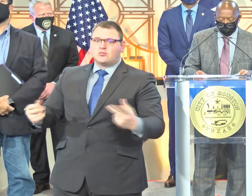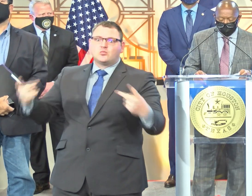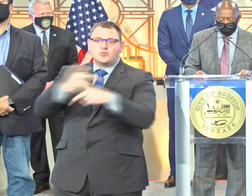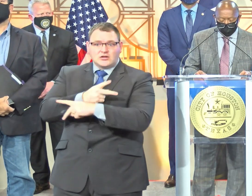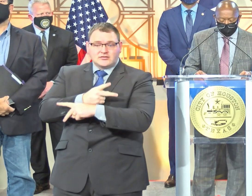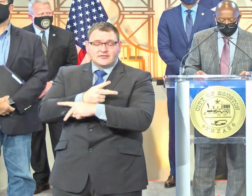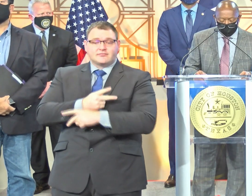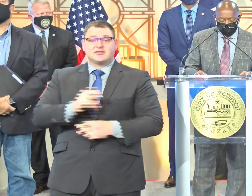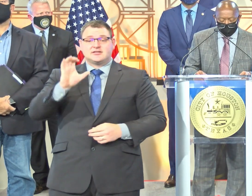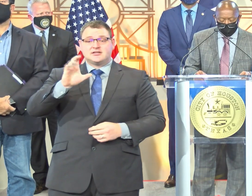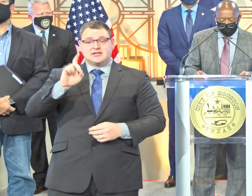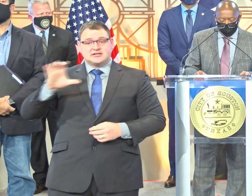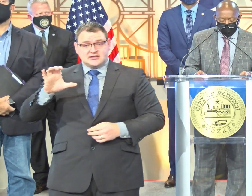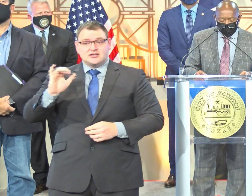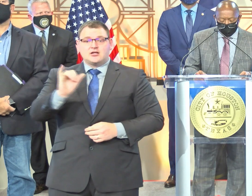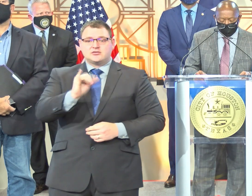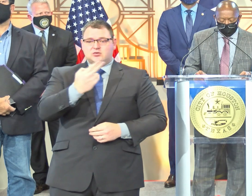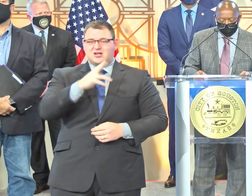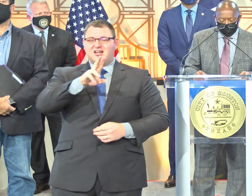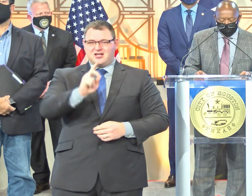it is imperative that we get our